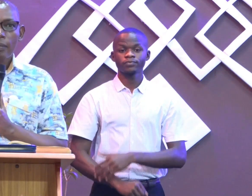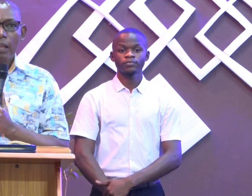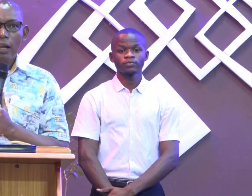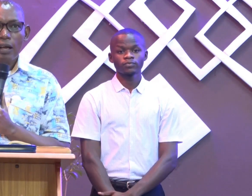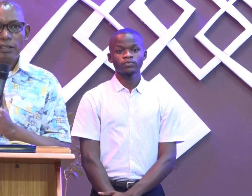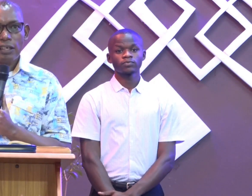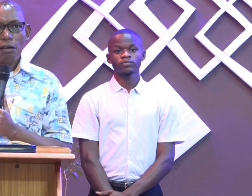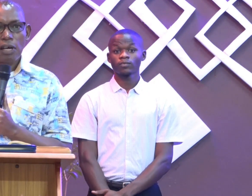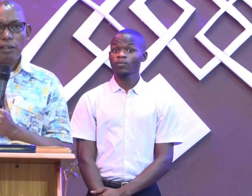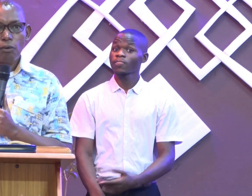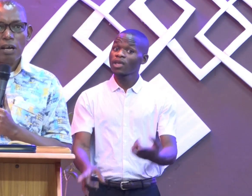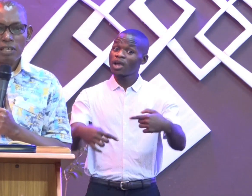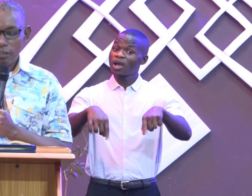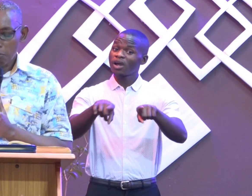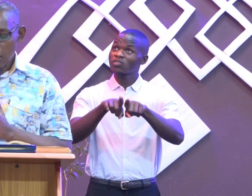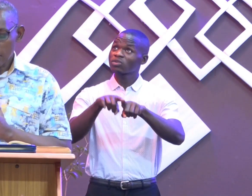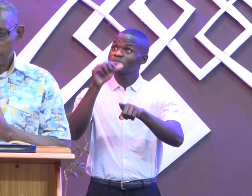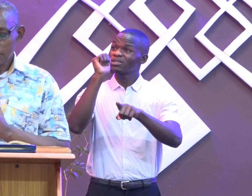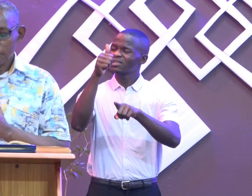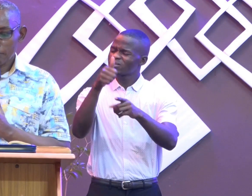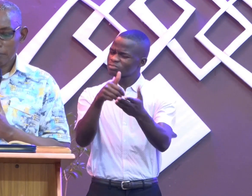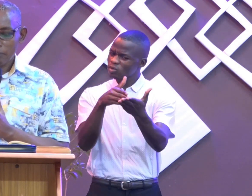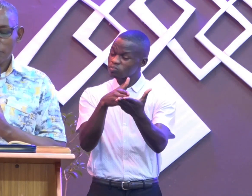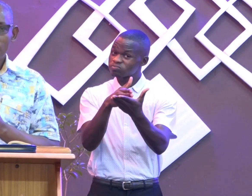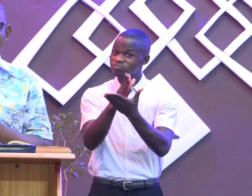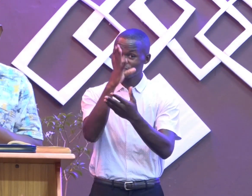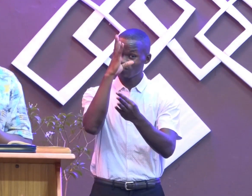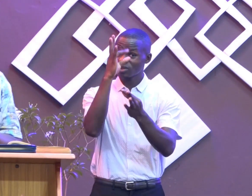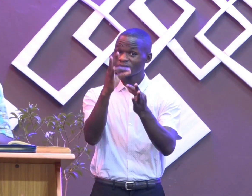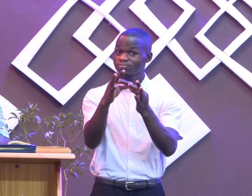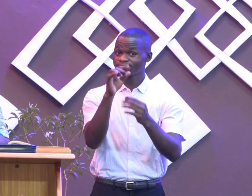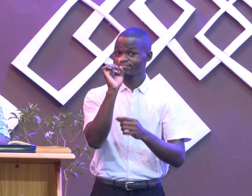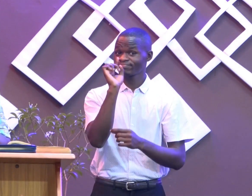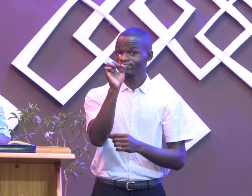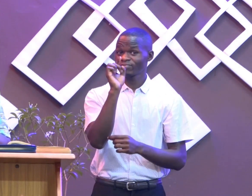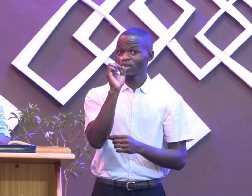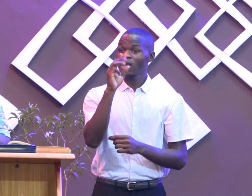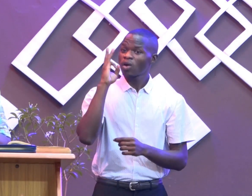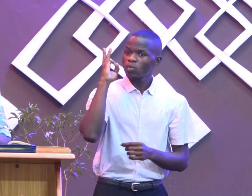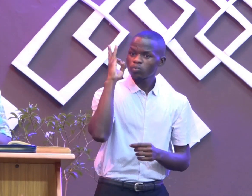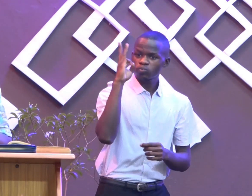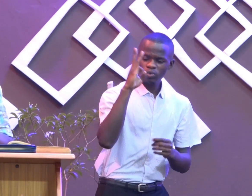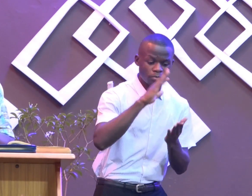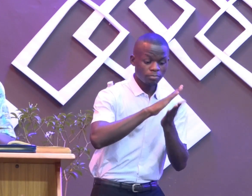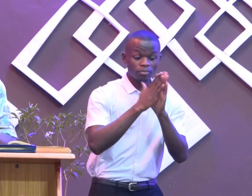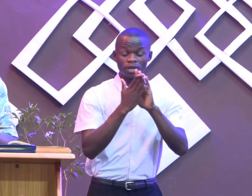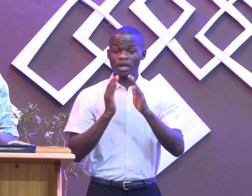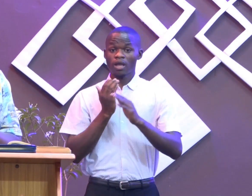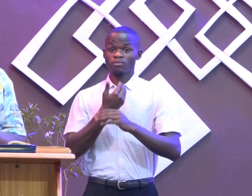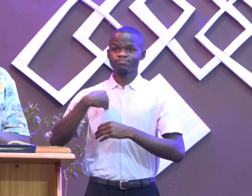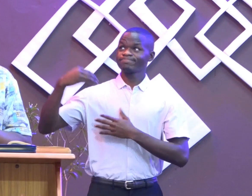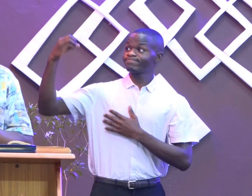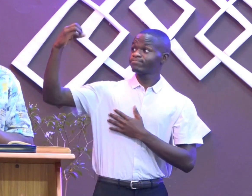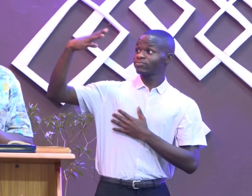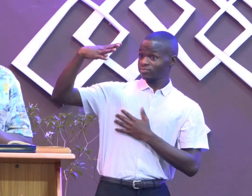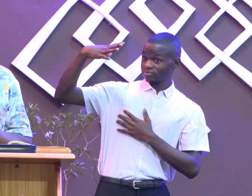United Christian Center. Ate nga bw'ali ow'amazima. And just like he's faithful. Agenda kutufuukira omusana mu lugendo luno olusigaddeyo.